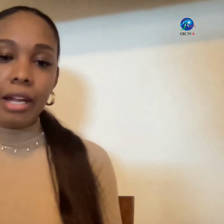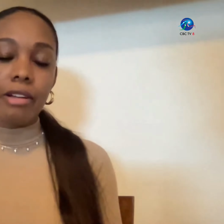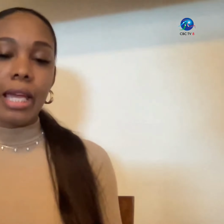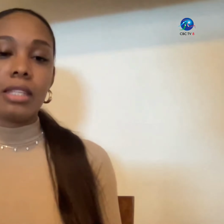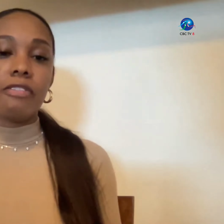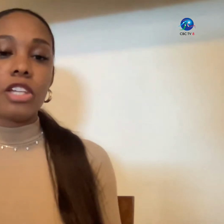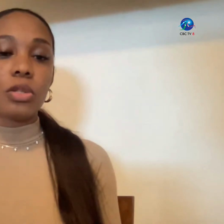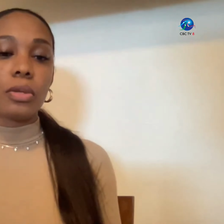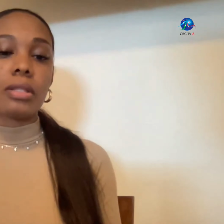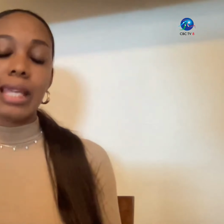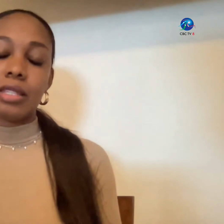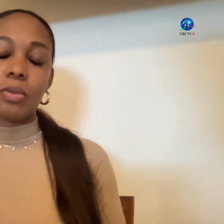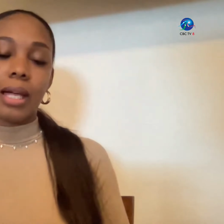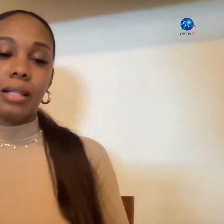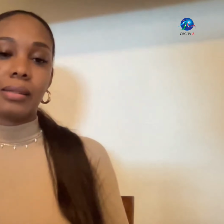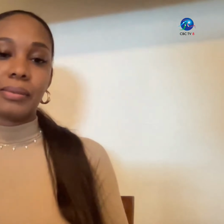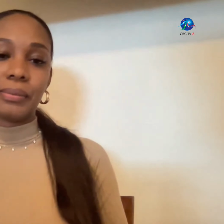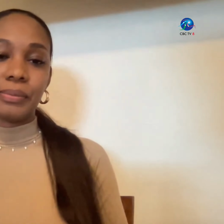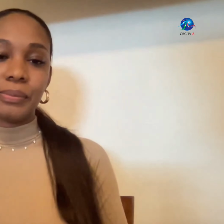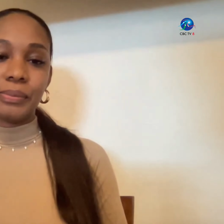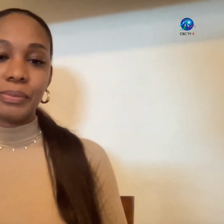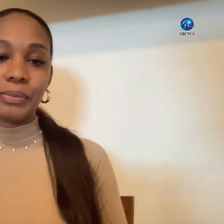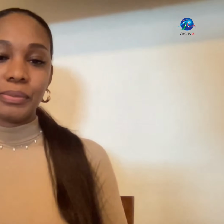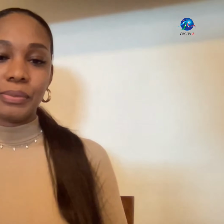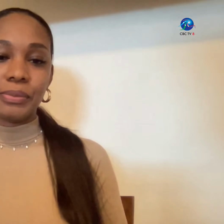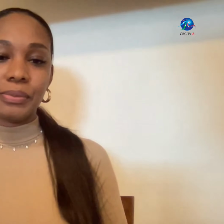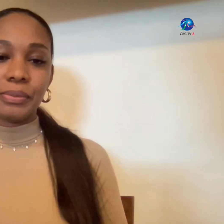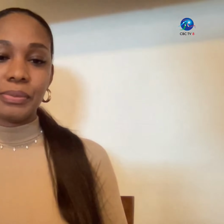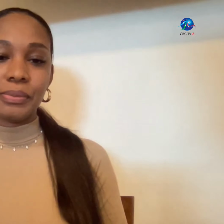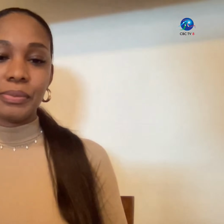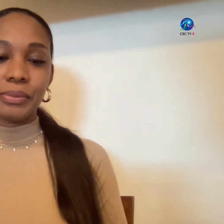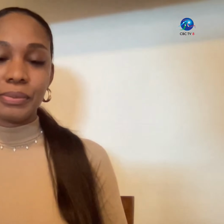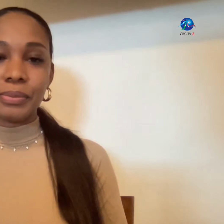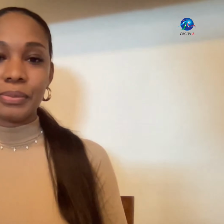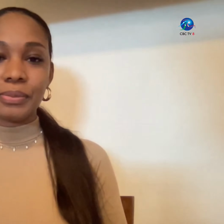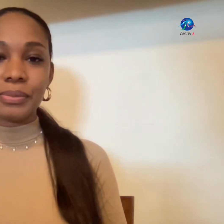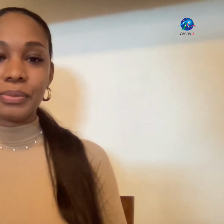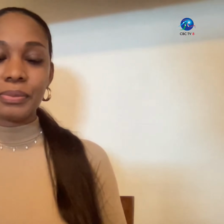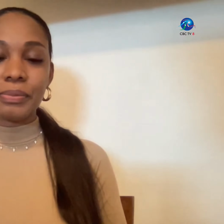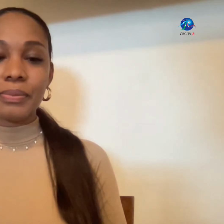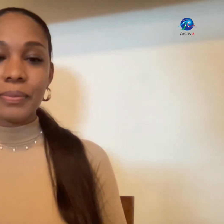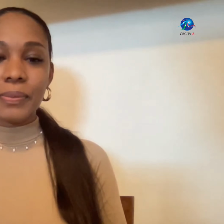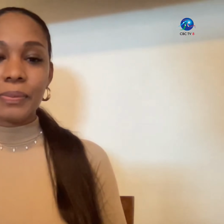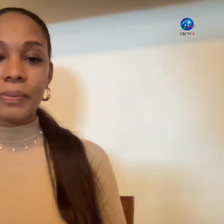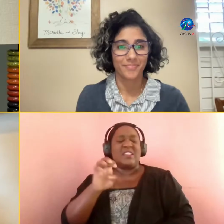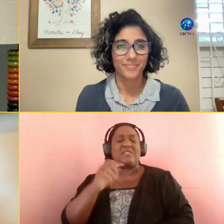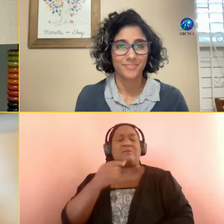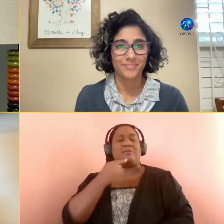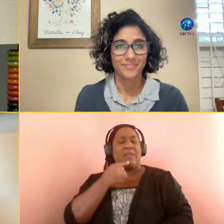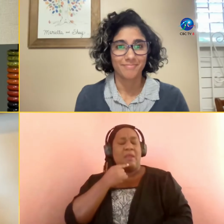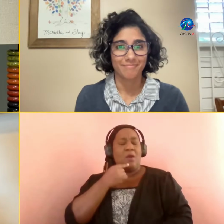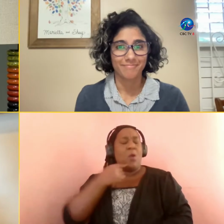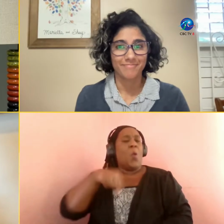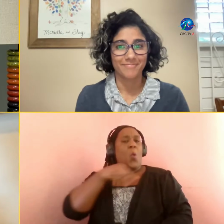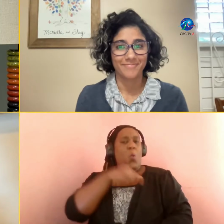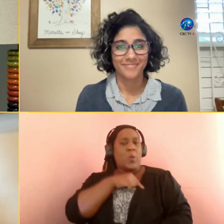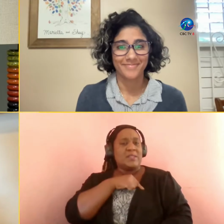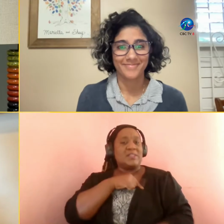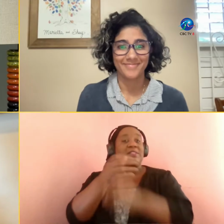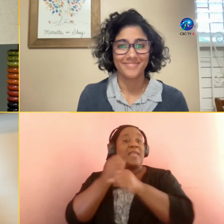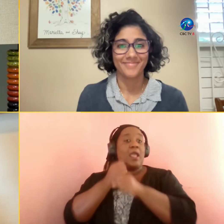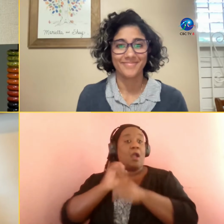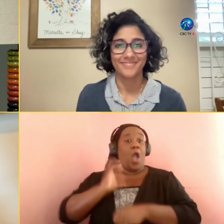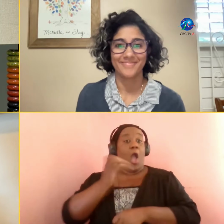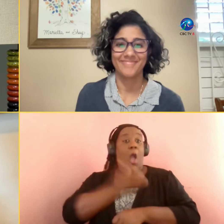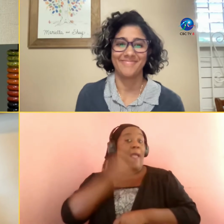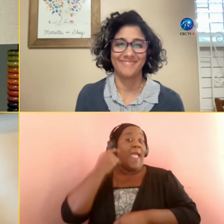and hearing individuals as well. Dr. Sibla she is right. We take our hearing for granted. My hearing has never been